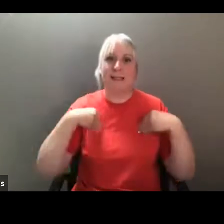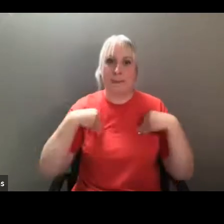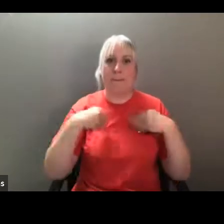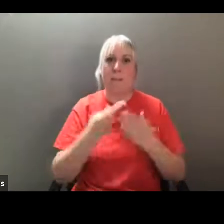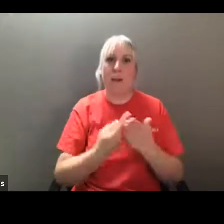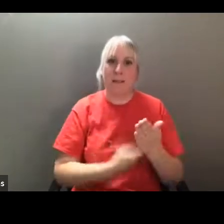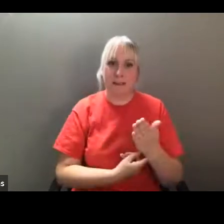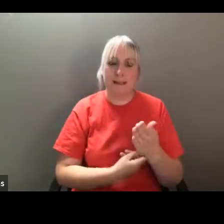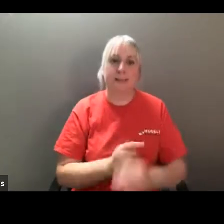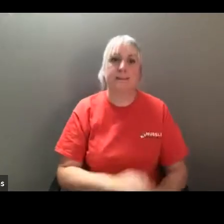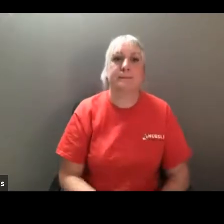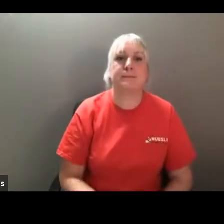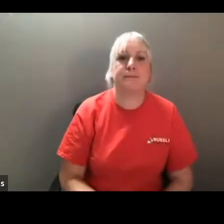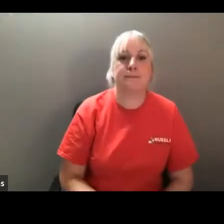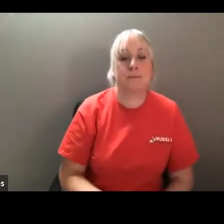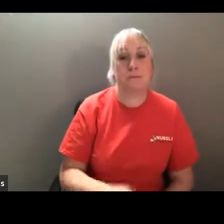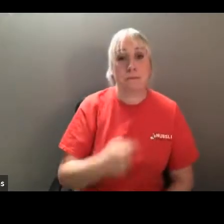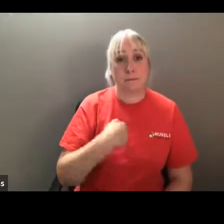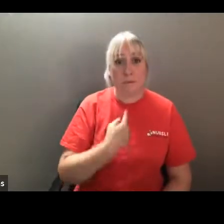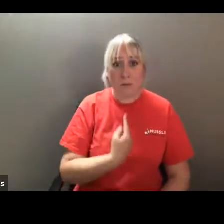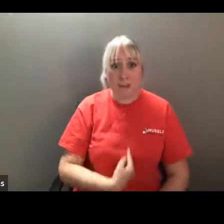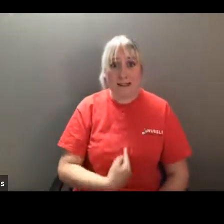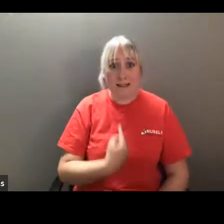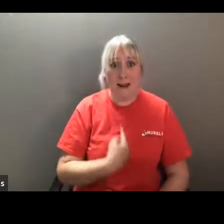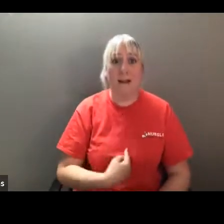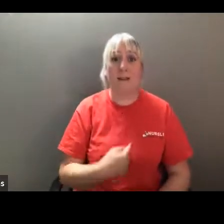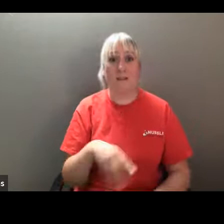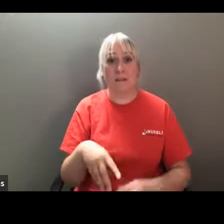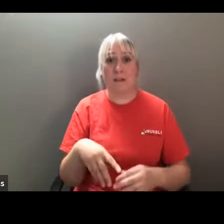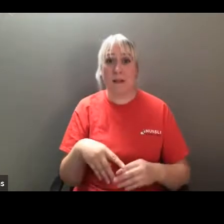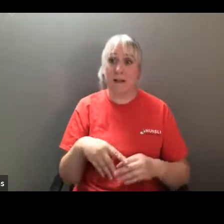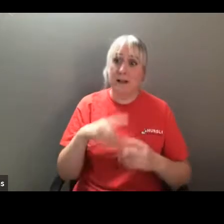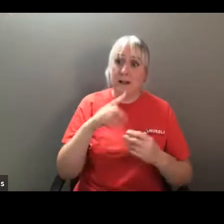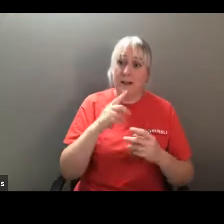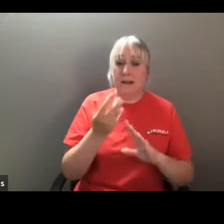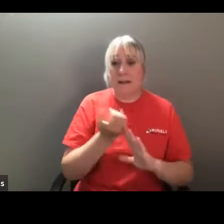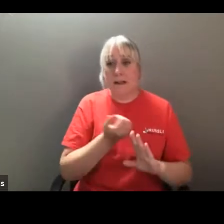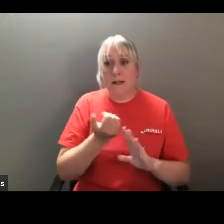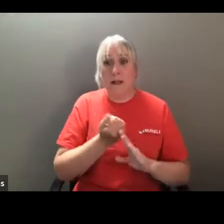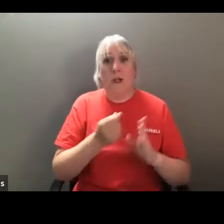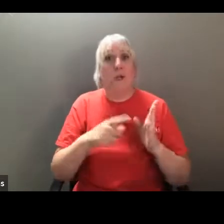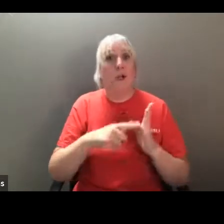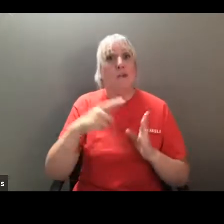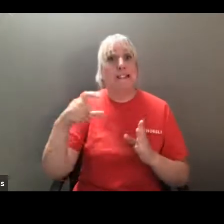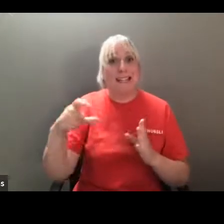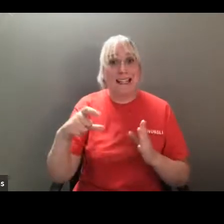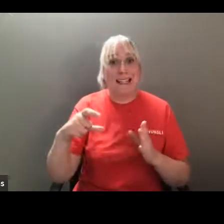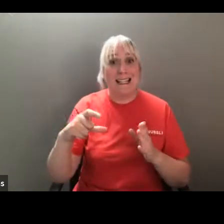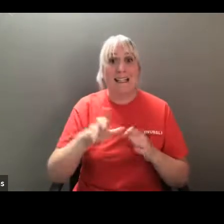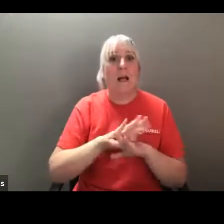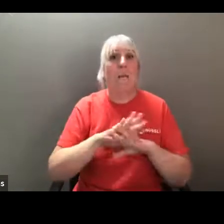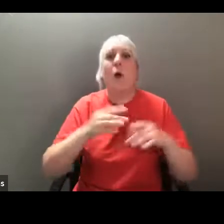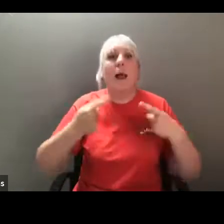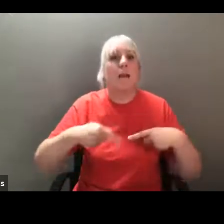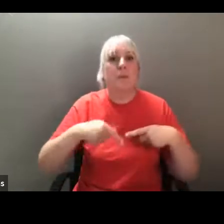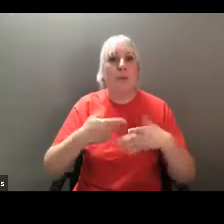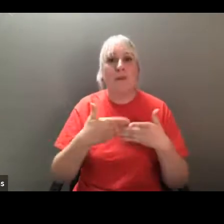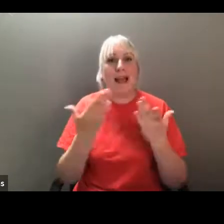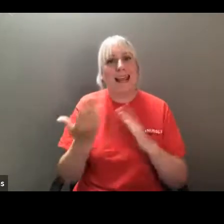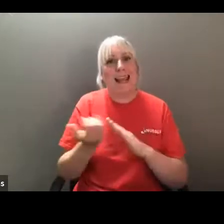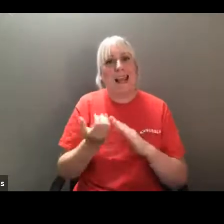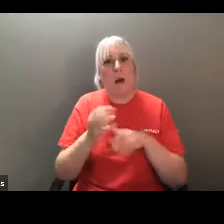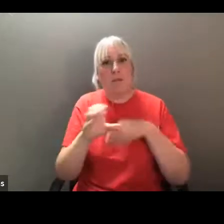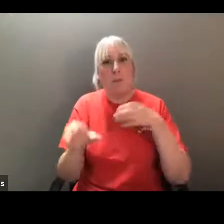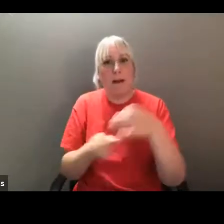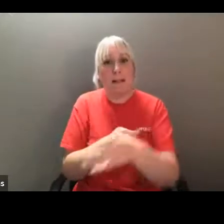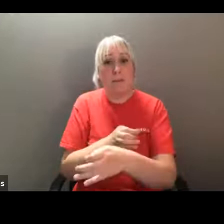of employment support allowance, I'm now under universal credit, not eligible for any income replacement because my partner is